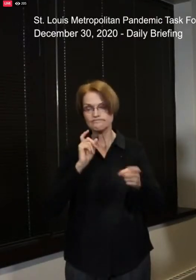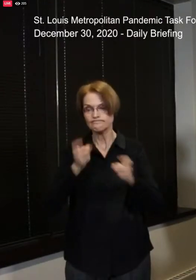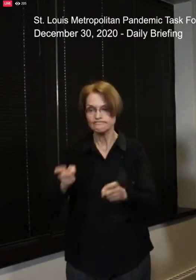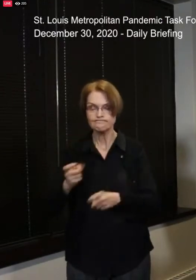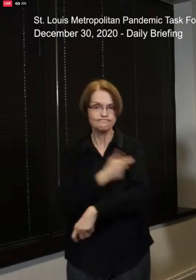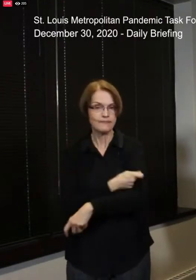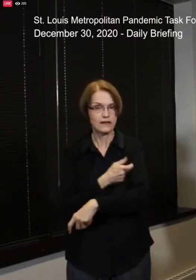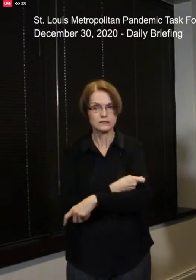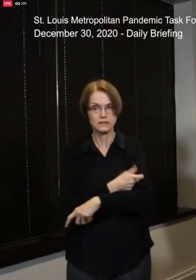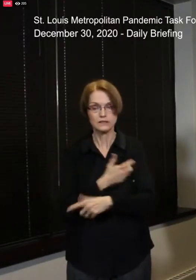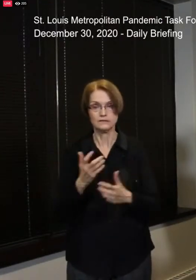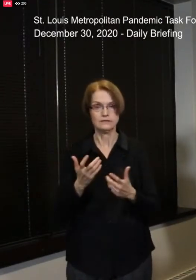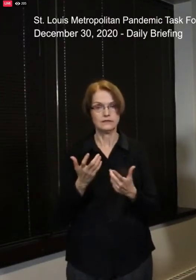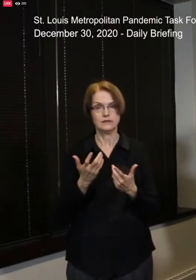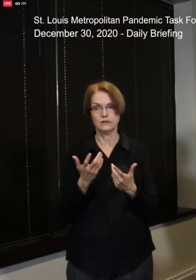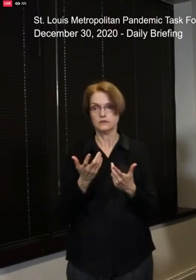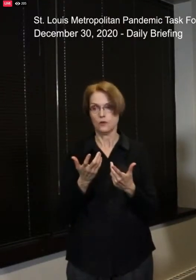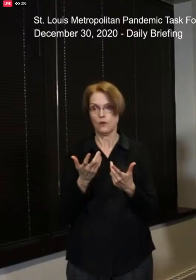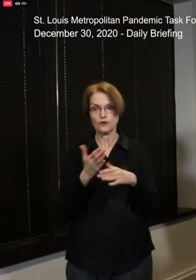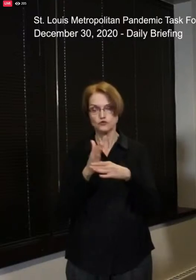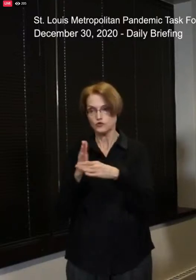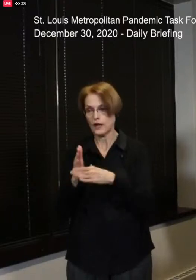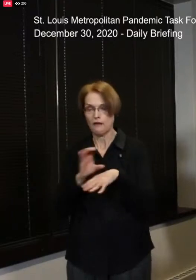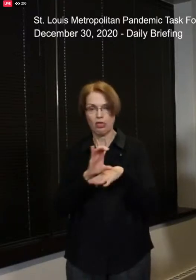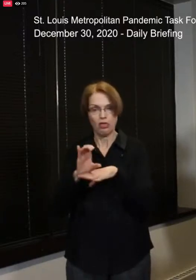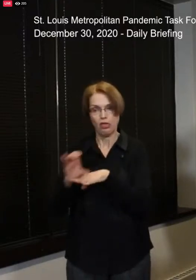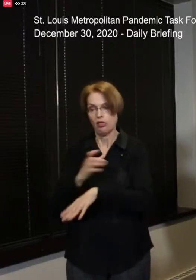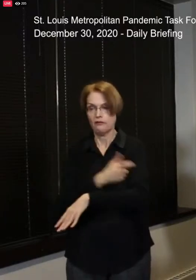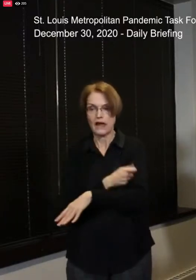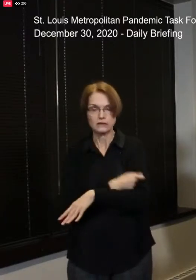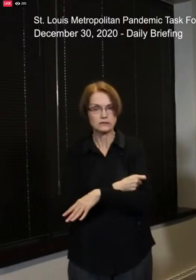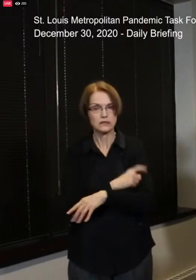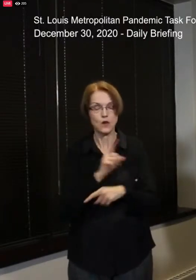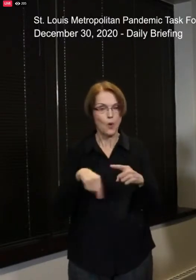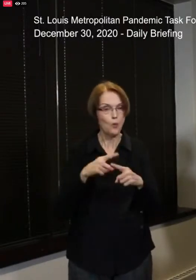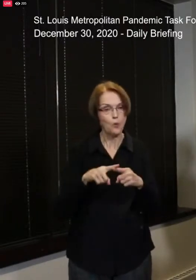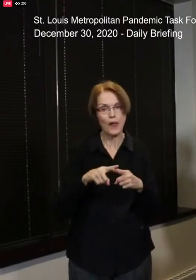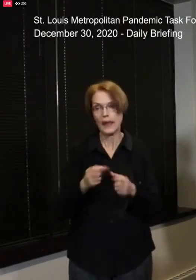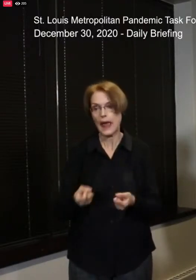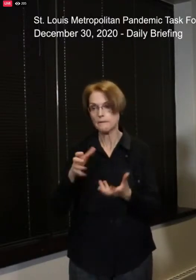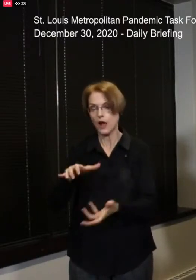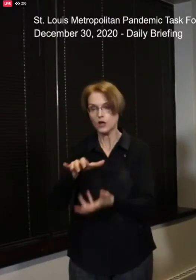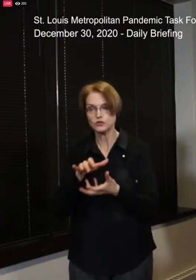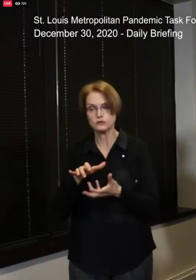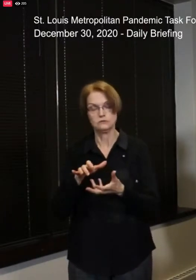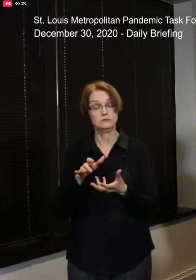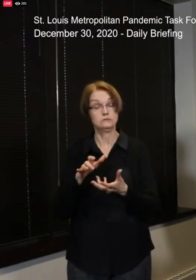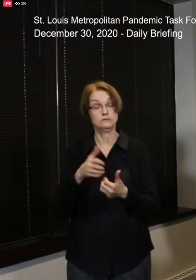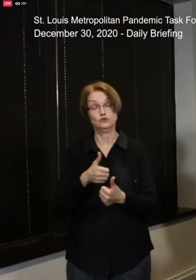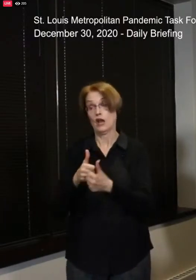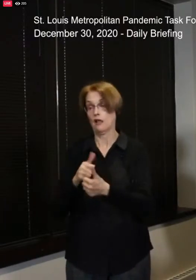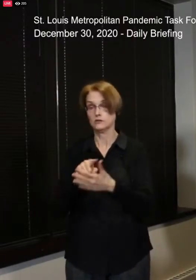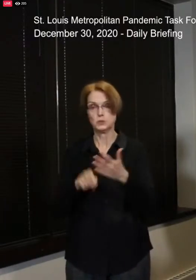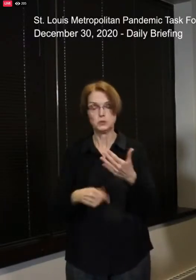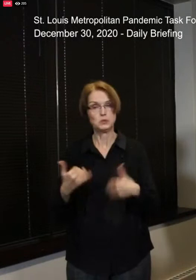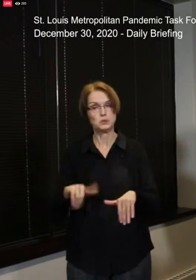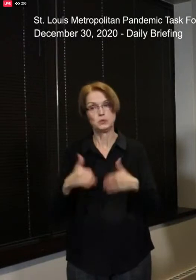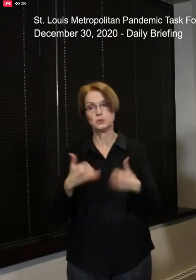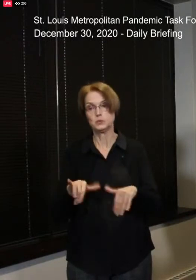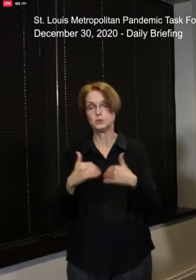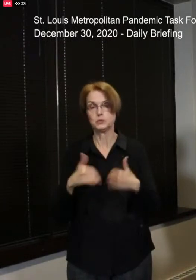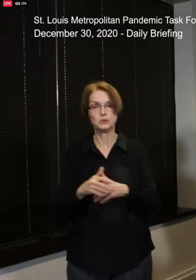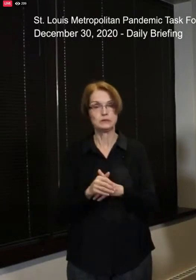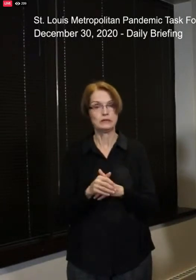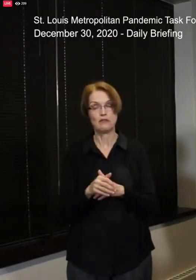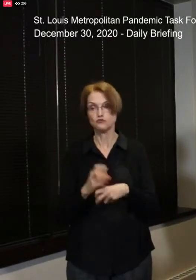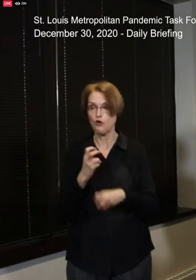challenges with that logistics of getting vaccine. When are we going to get it? How much are we going to get it? All of those things, and that